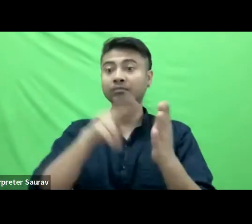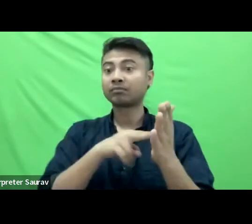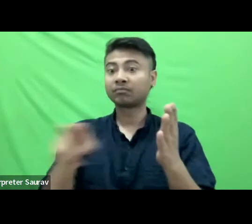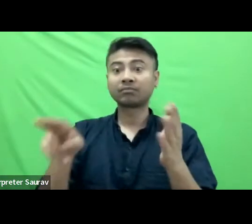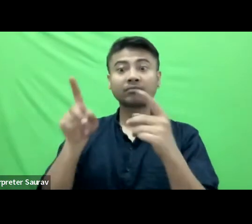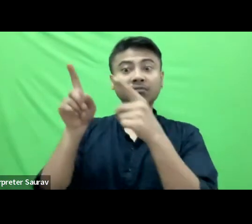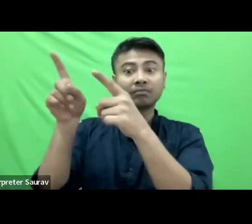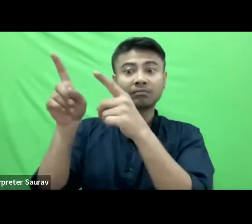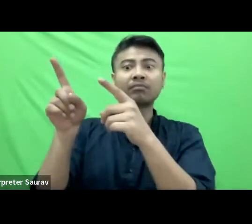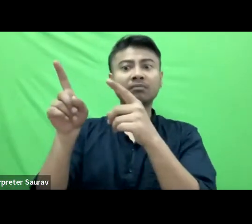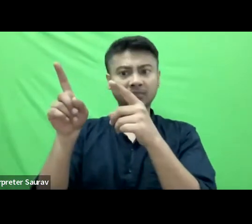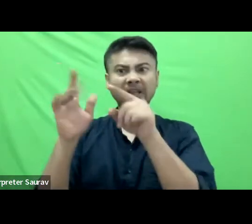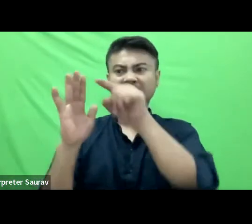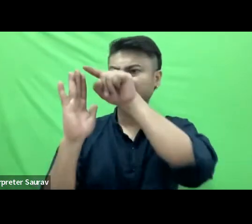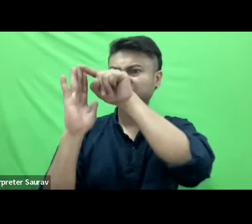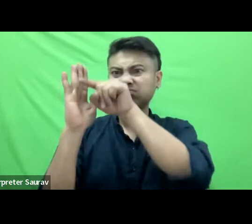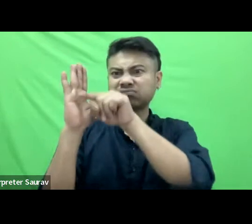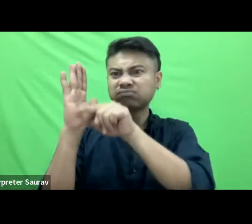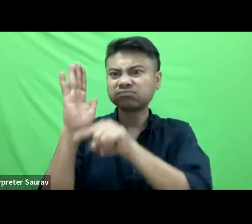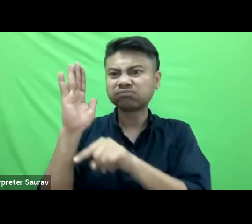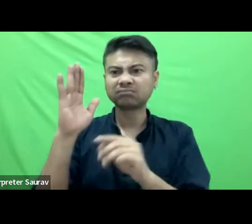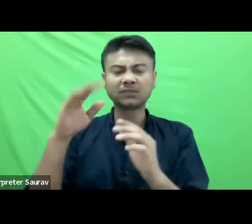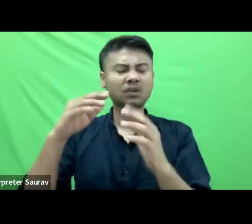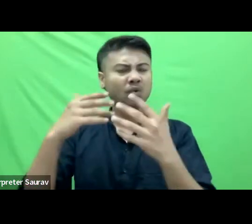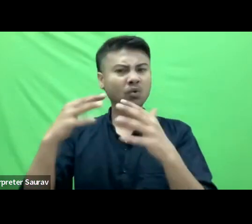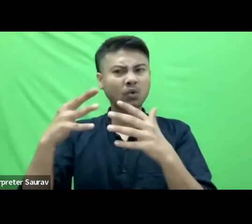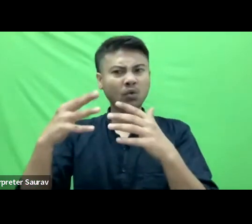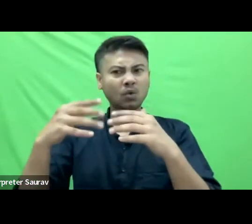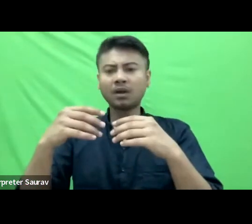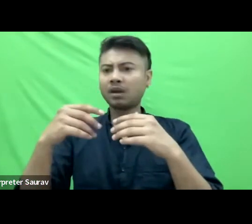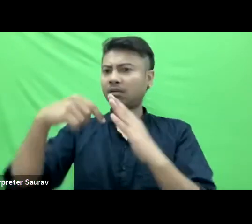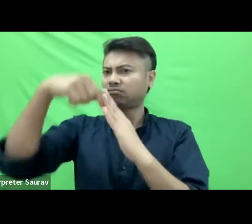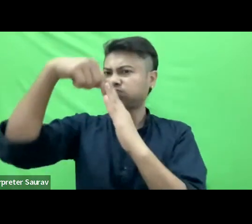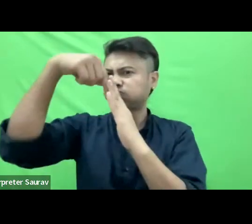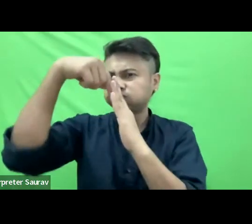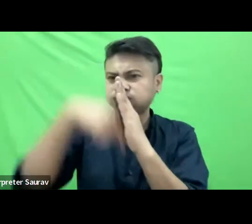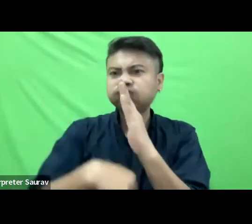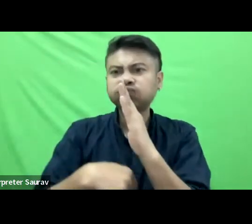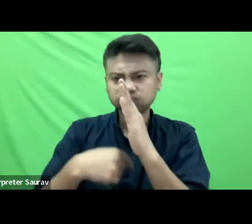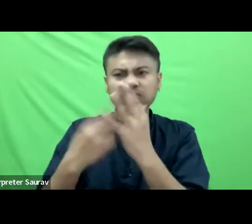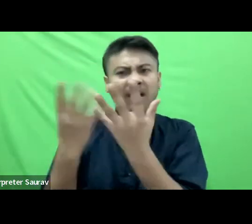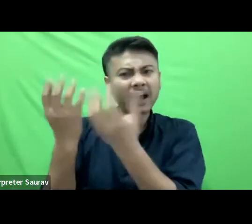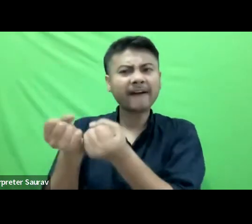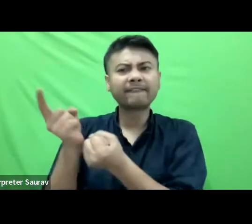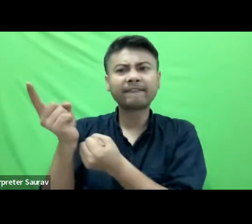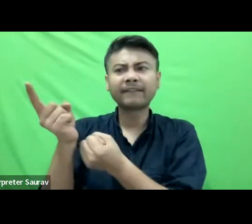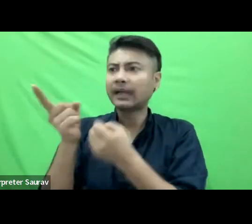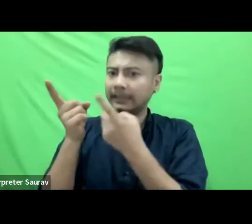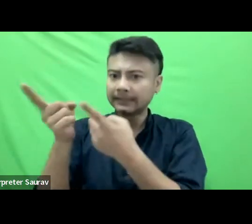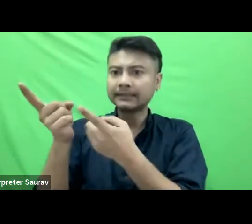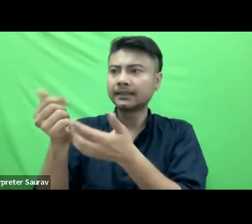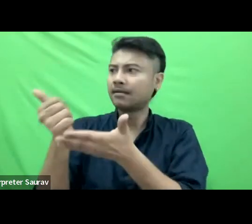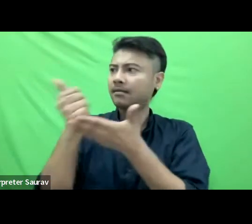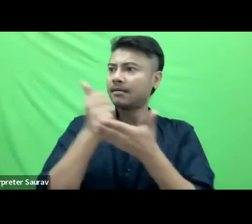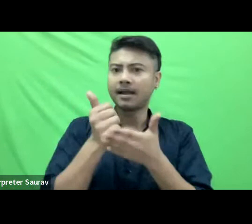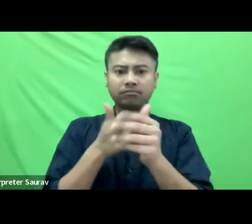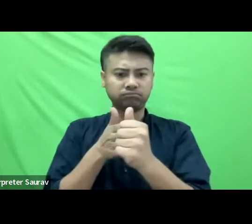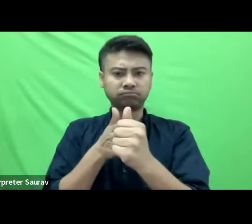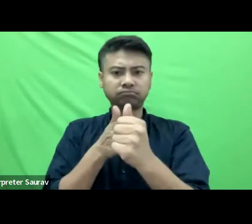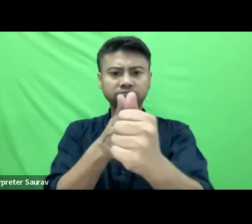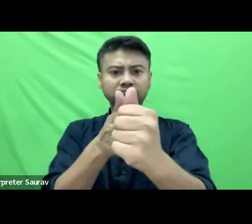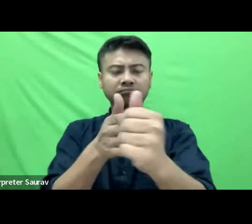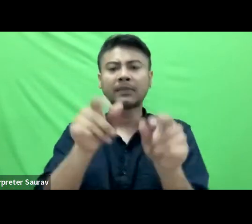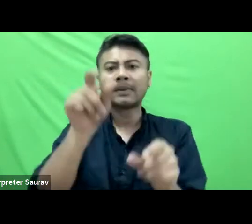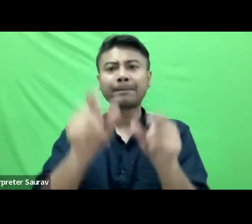that comprehensive framework to help us, guide us in safeguarding the rights and promoting full and equal participation